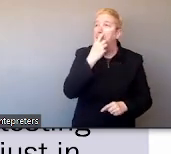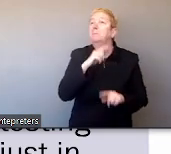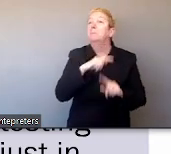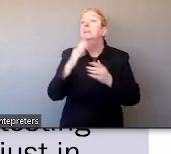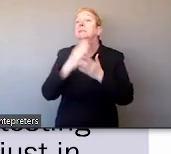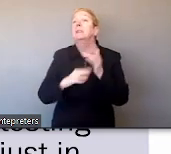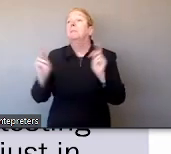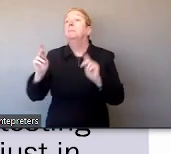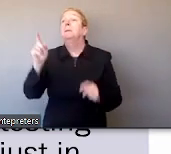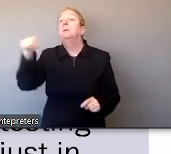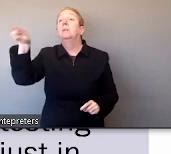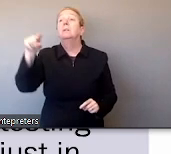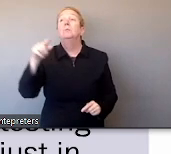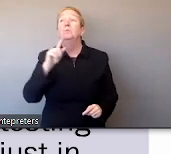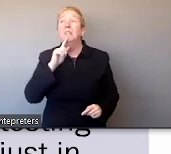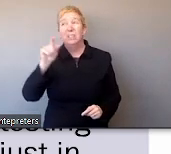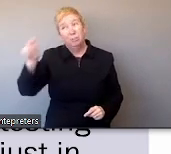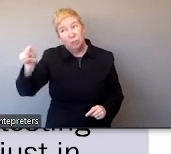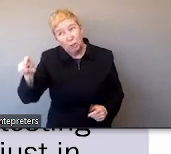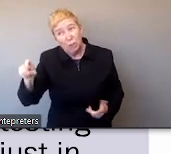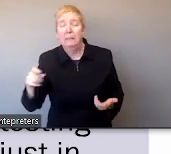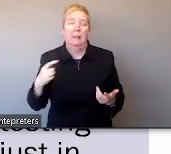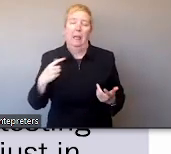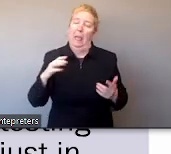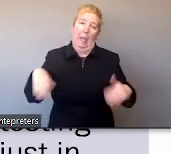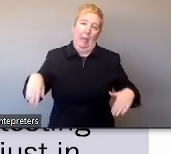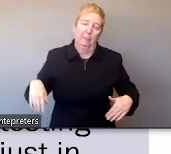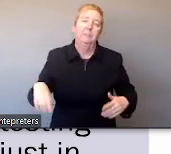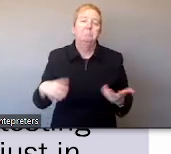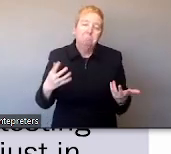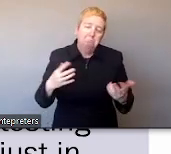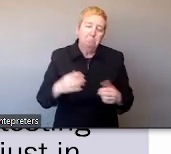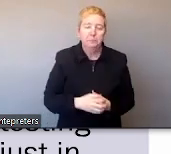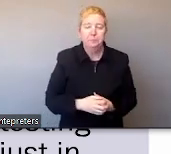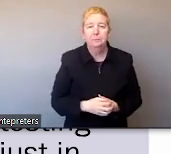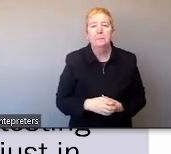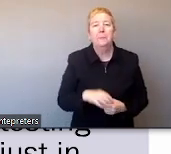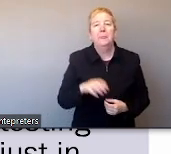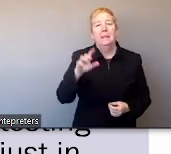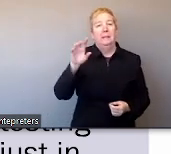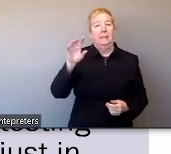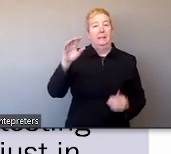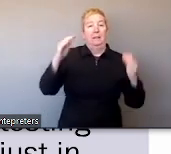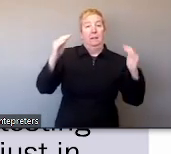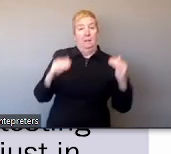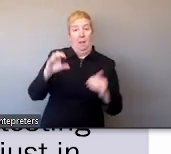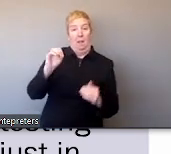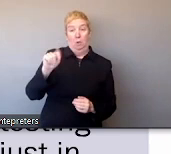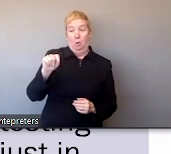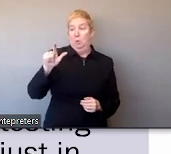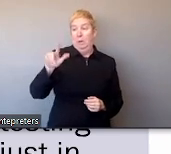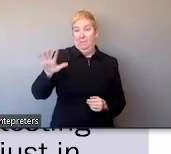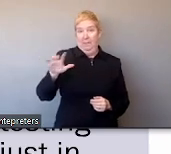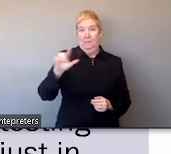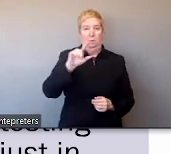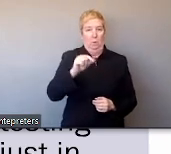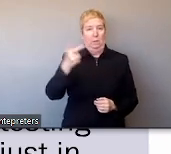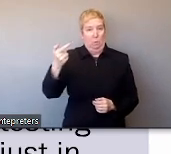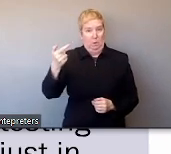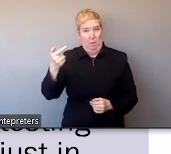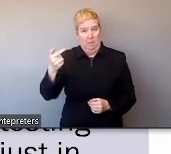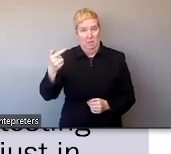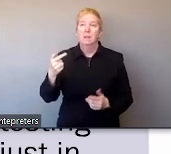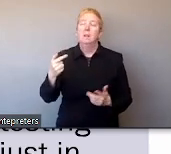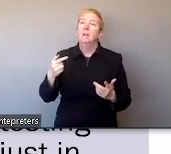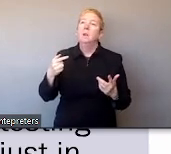benefit from getting those boosters. On October 25th, after several long months for hospitals realizing